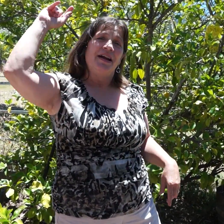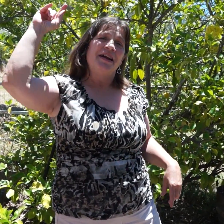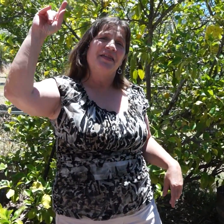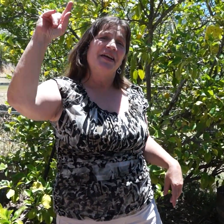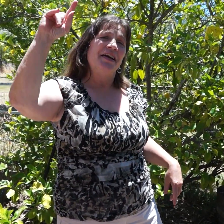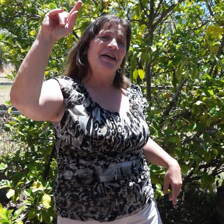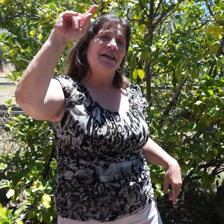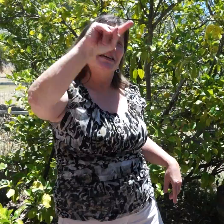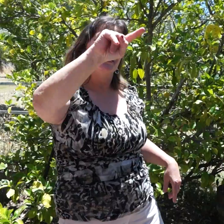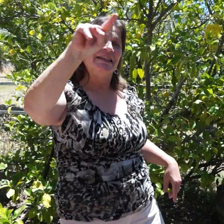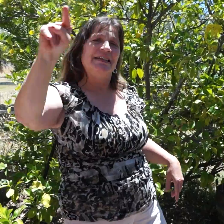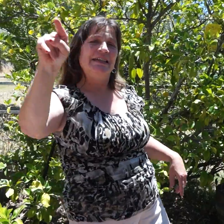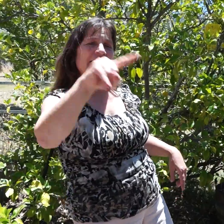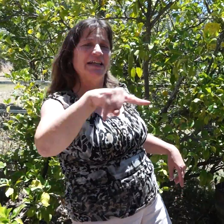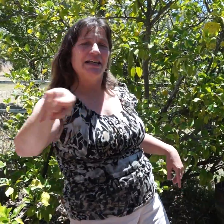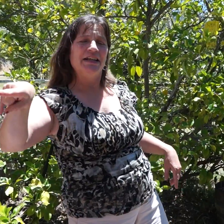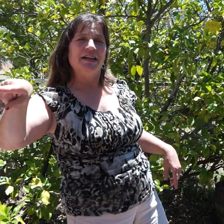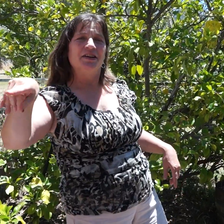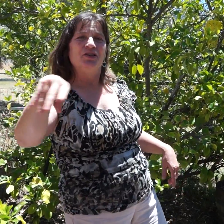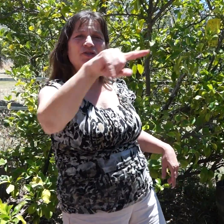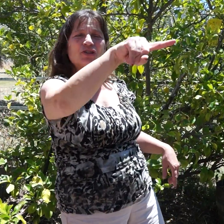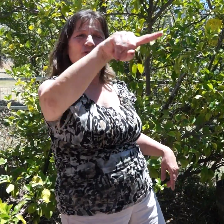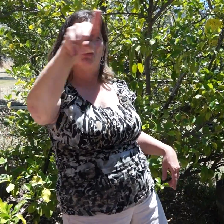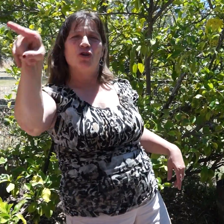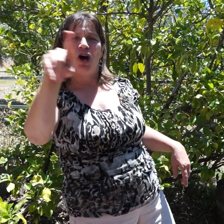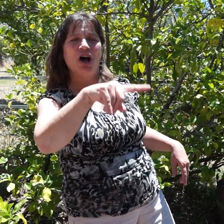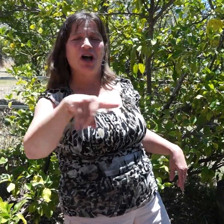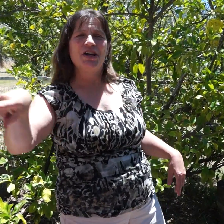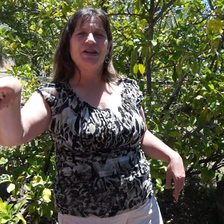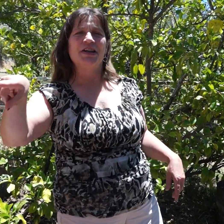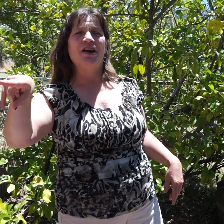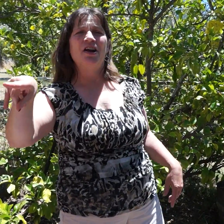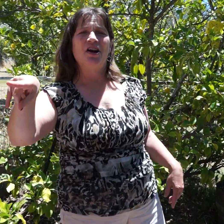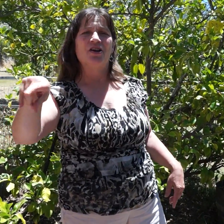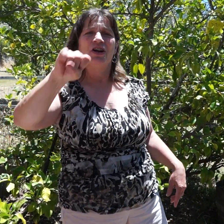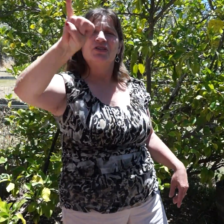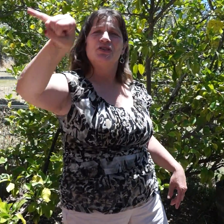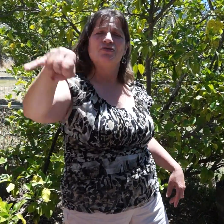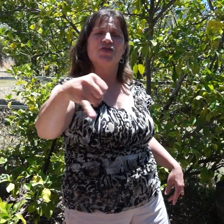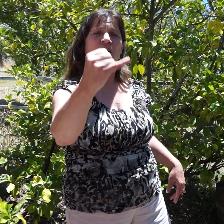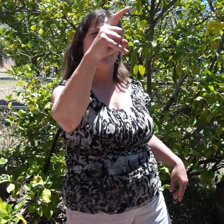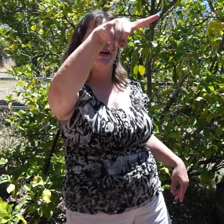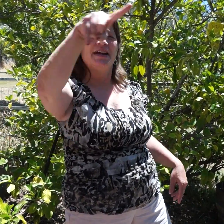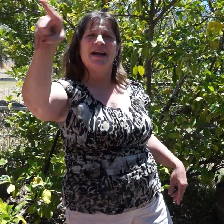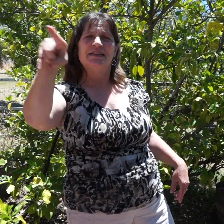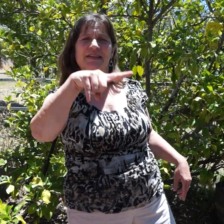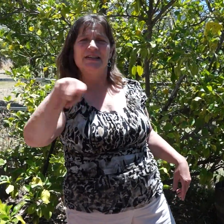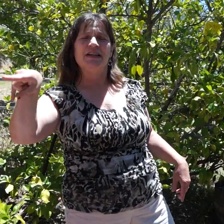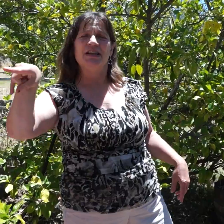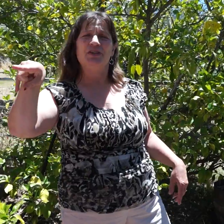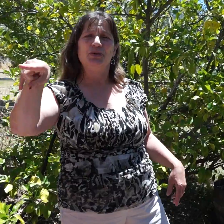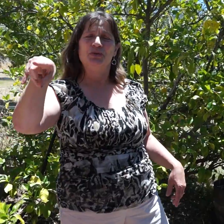And then Z. You just draw it in the air. So J and Z you